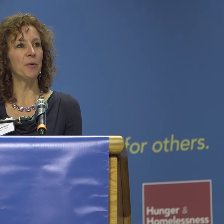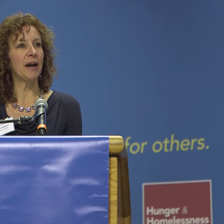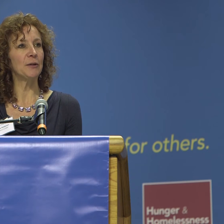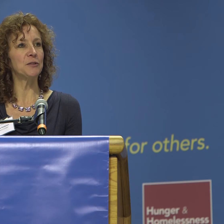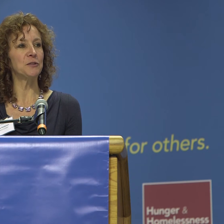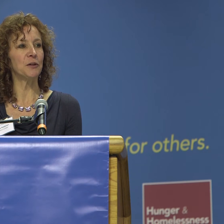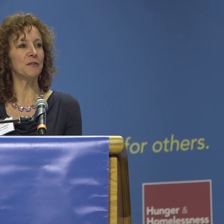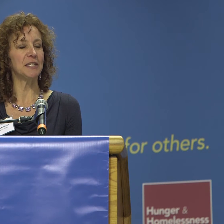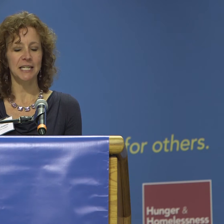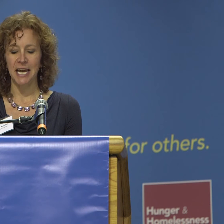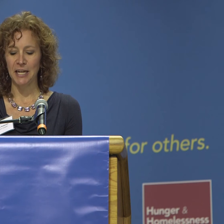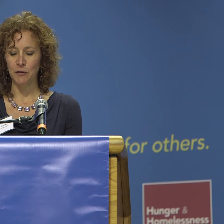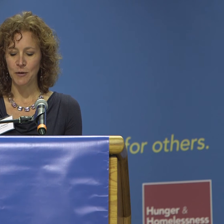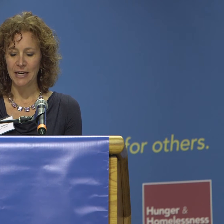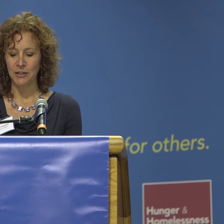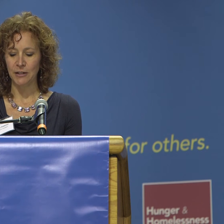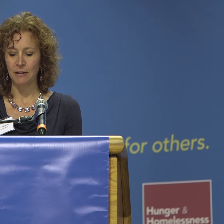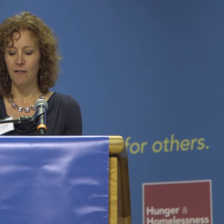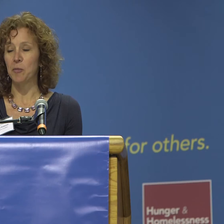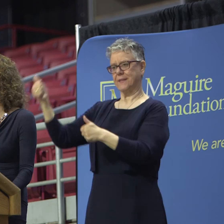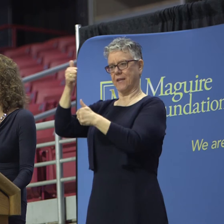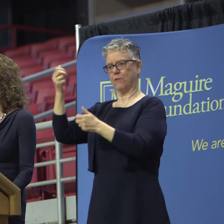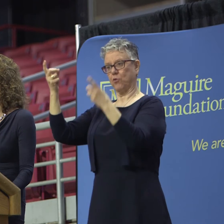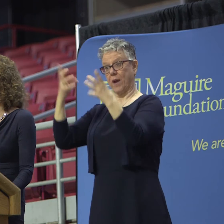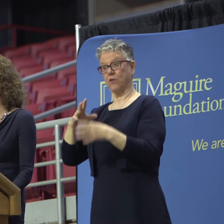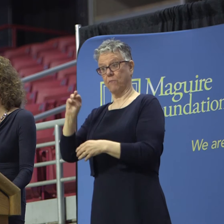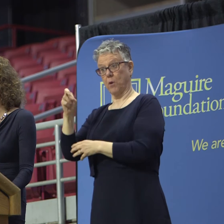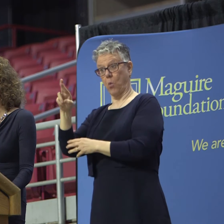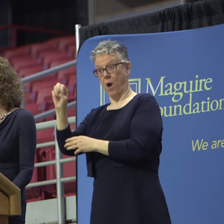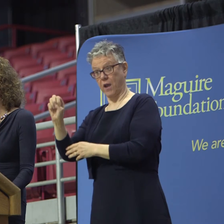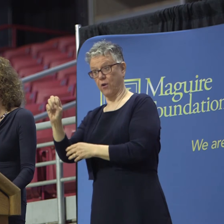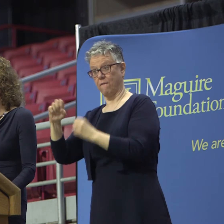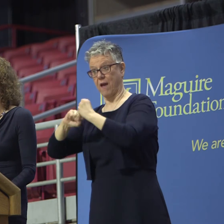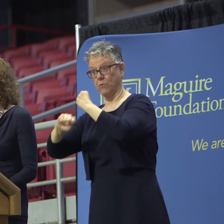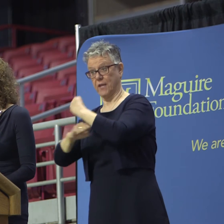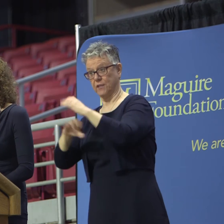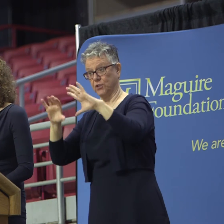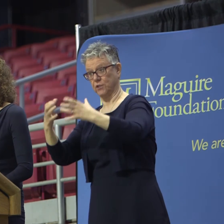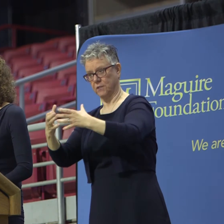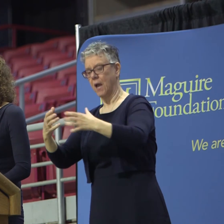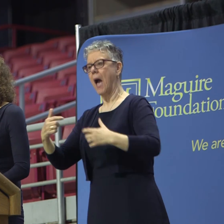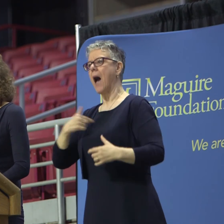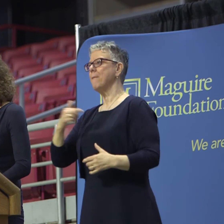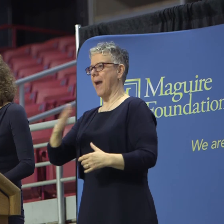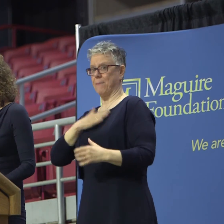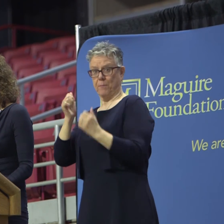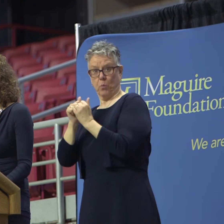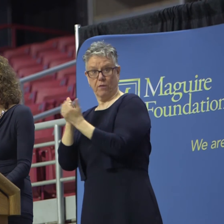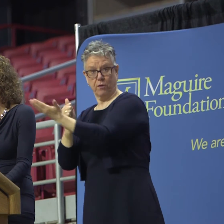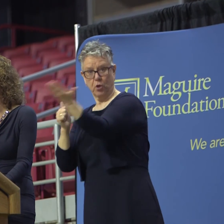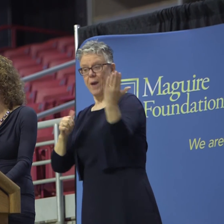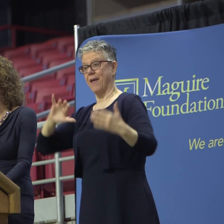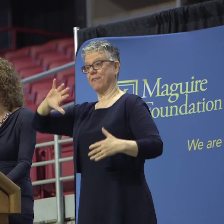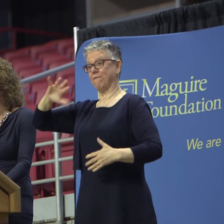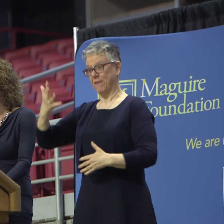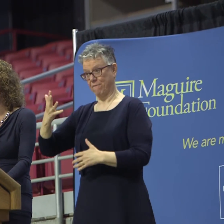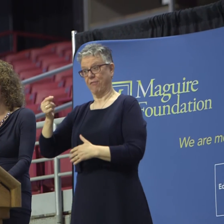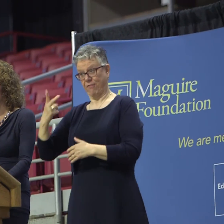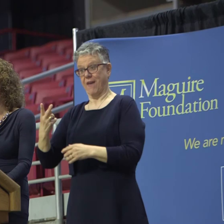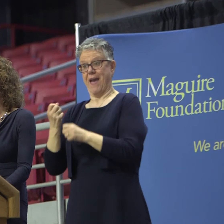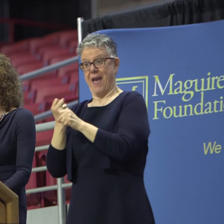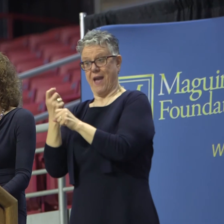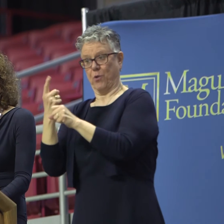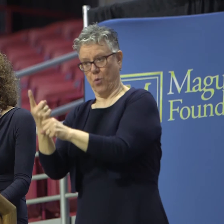and I am proud to serve as the Executive Director of the Maguire Foundation. I'm happy to be with you at the 5th Annual Maguire